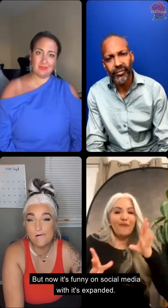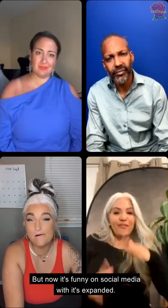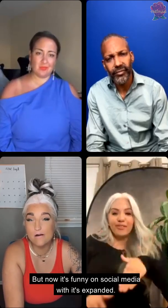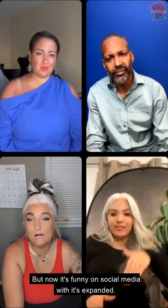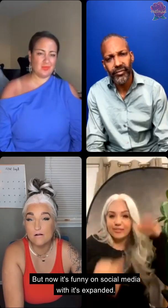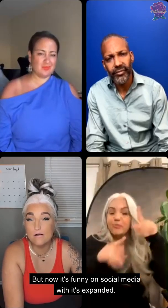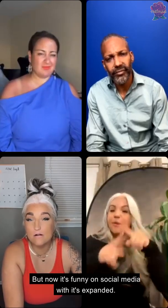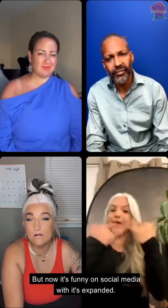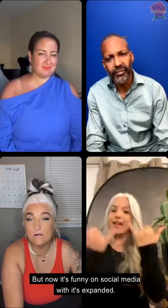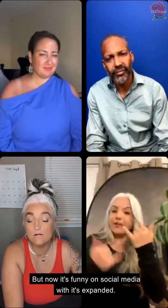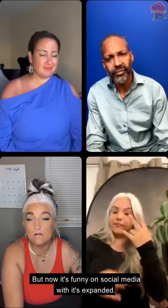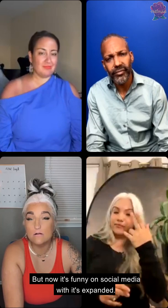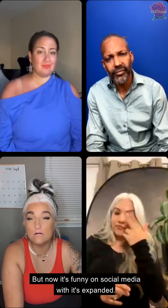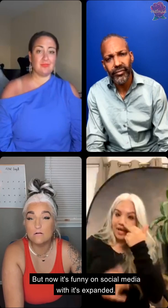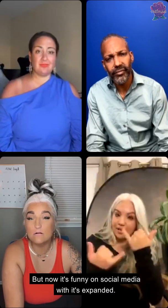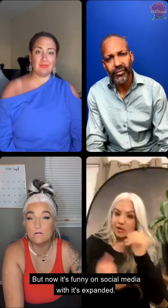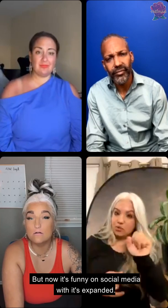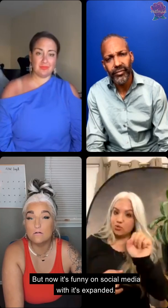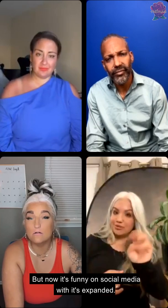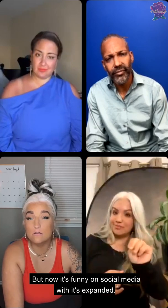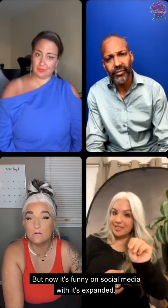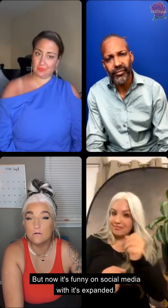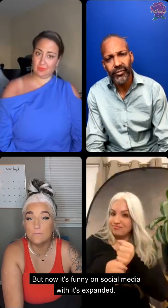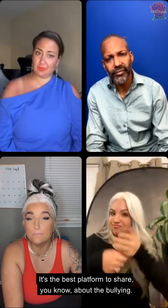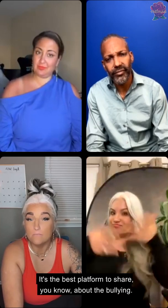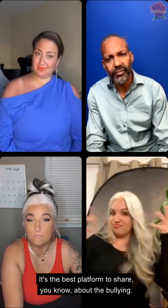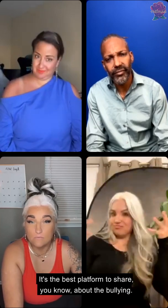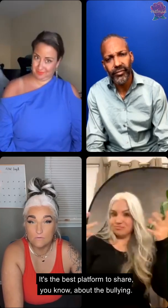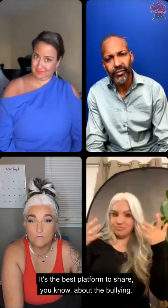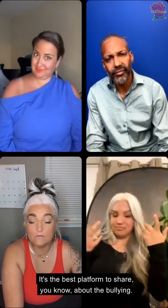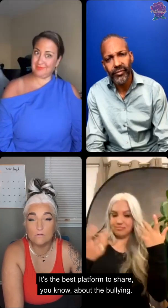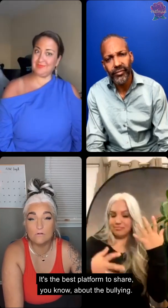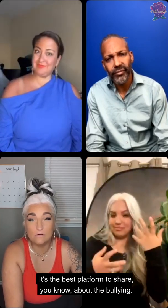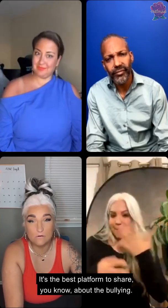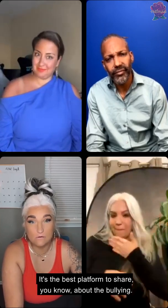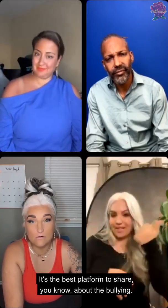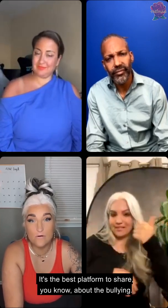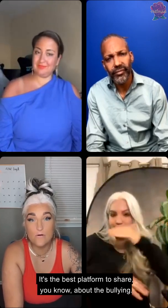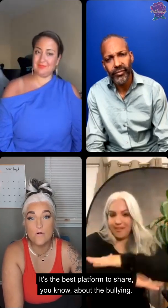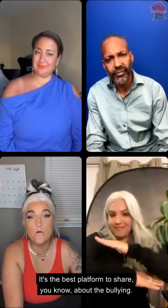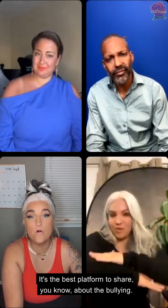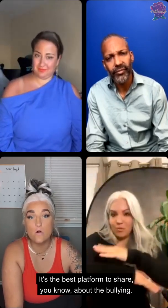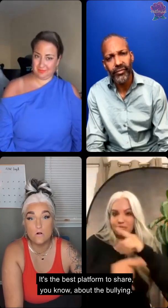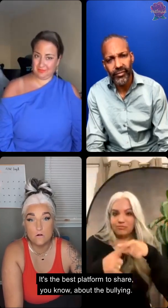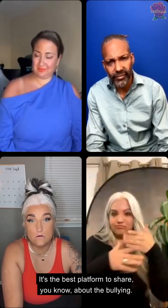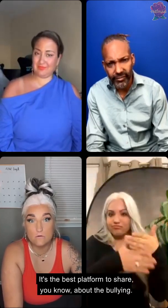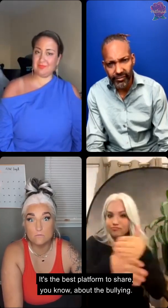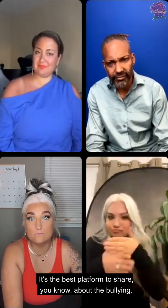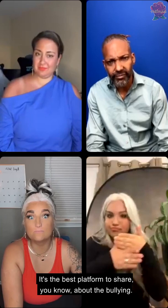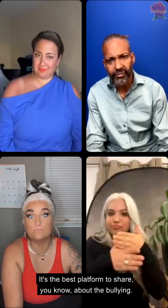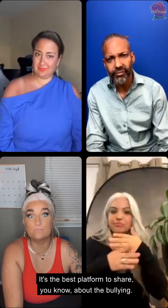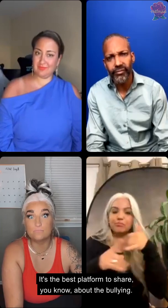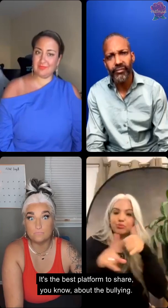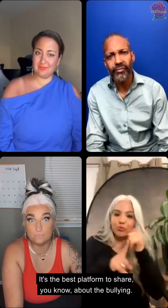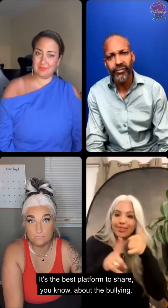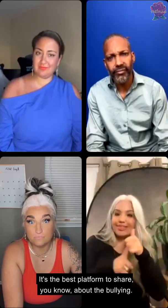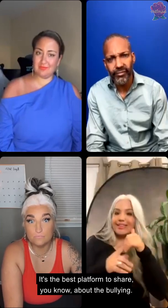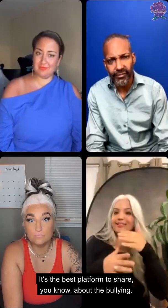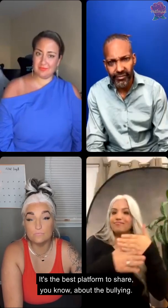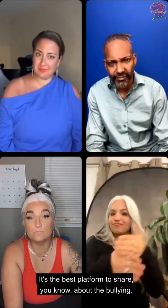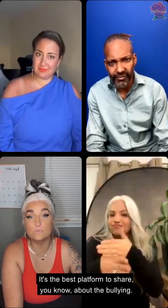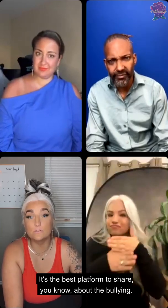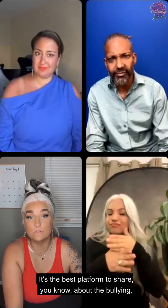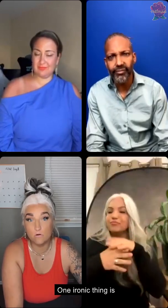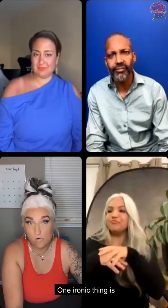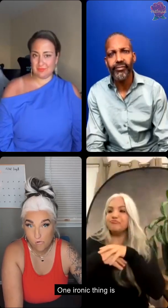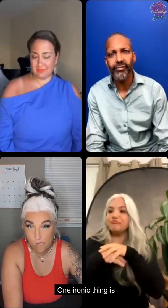awful growing up. But now it's funny on social media with its expanded. It's the best platform to share, about the